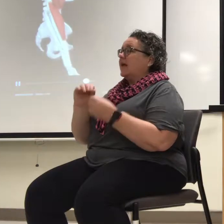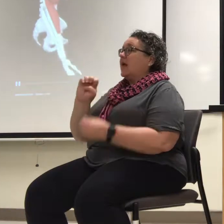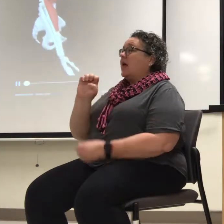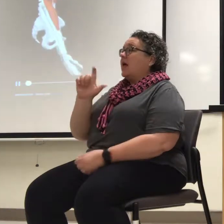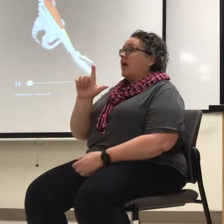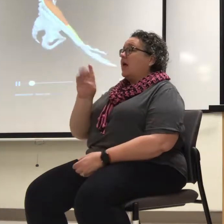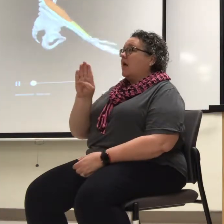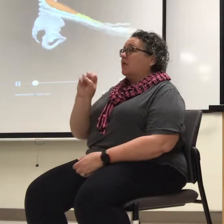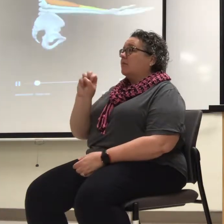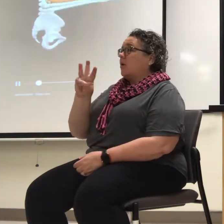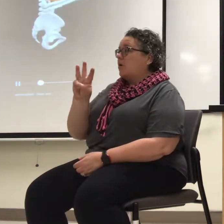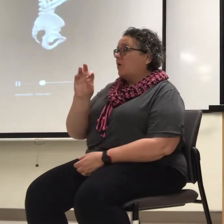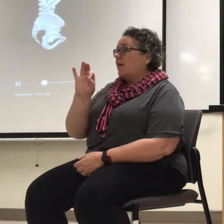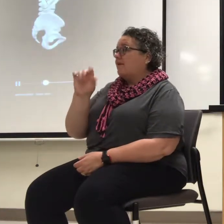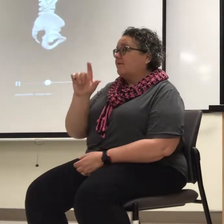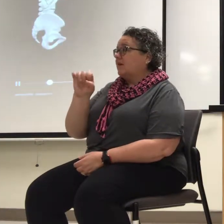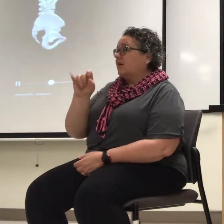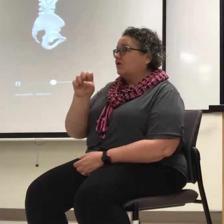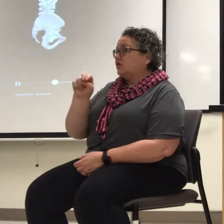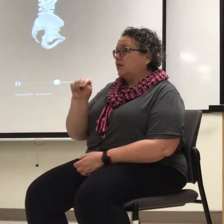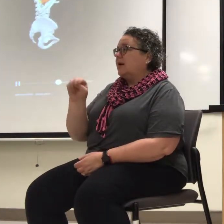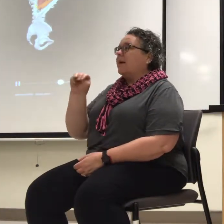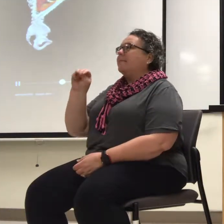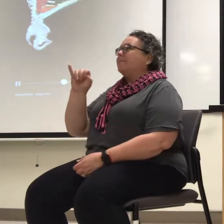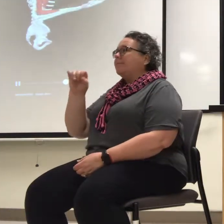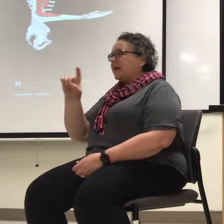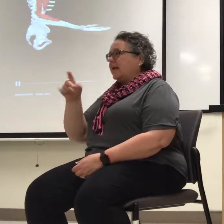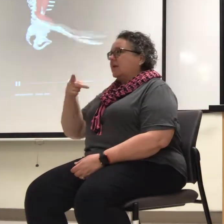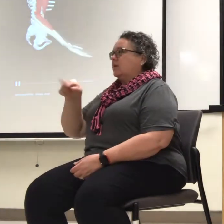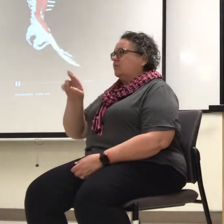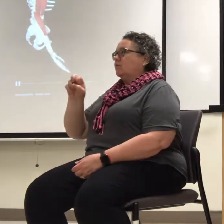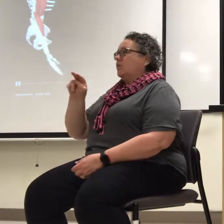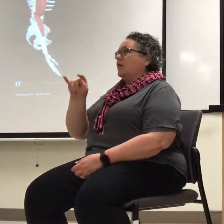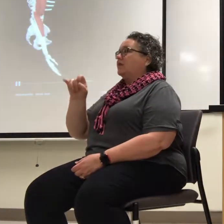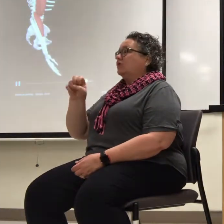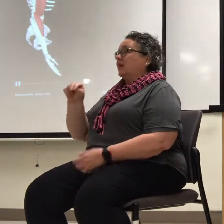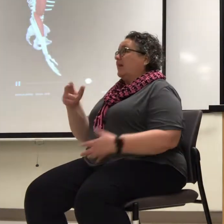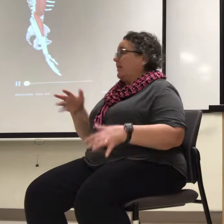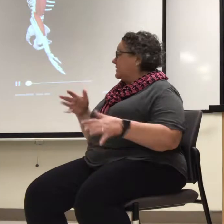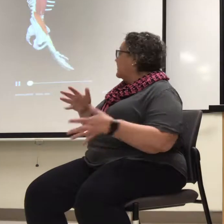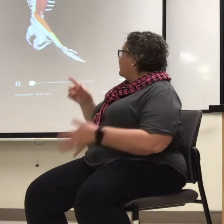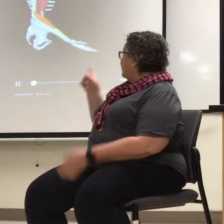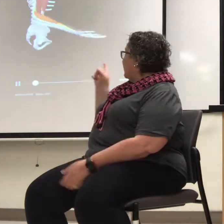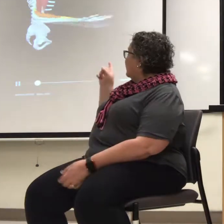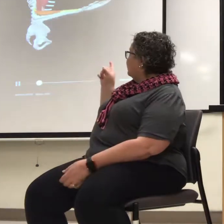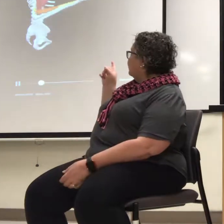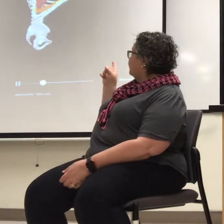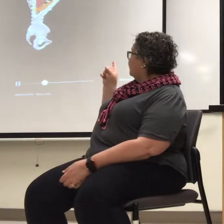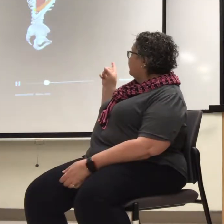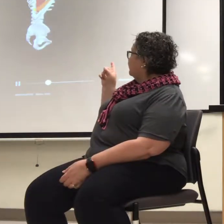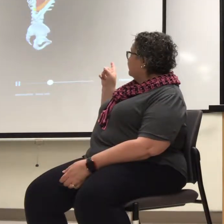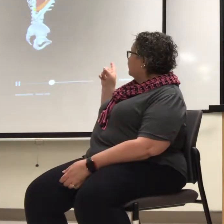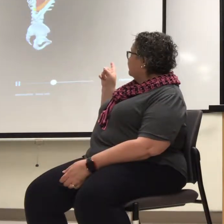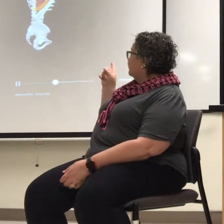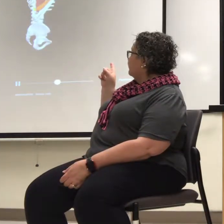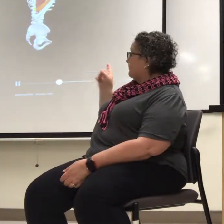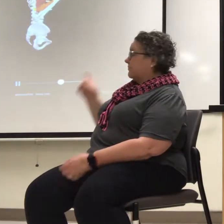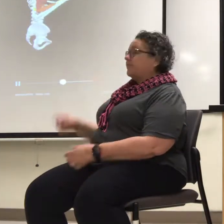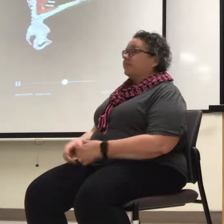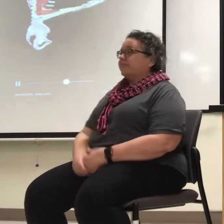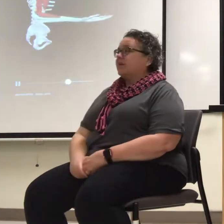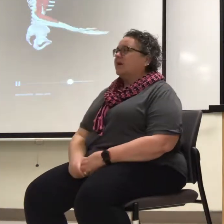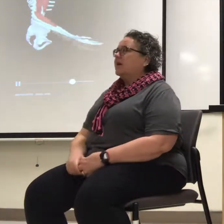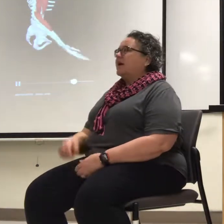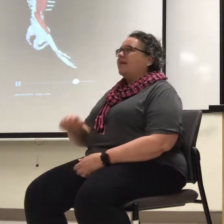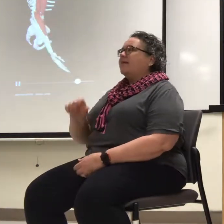mid-pronation. They're not really showing that there. That's it, that's elbow flexion. The other two we talked about are not flexors,